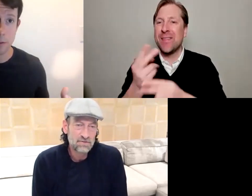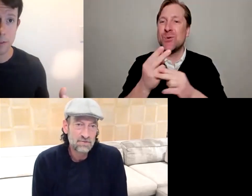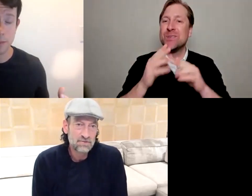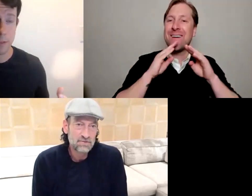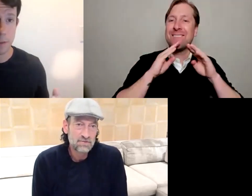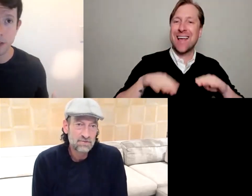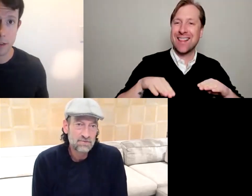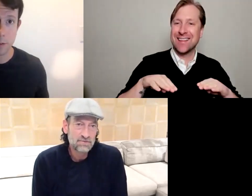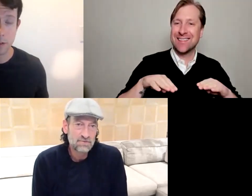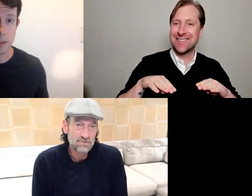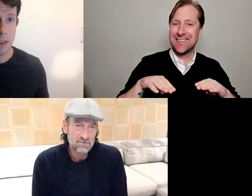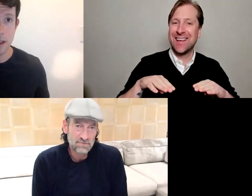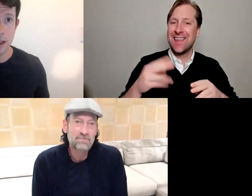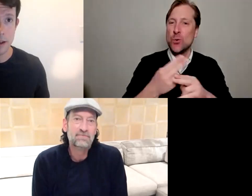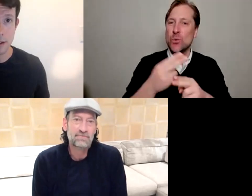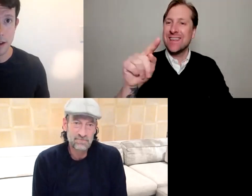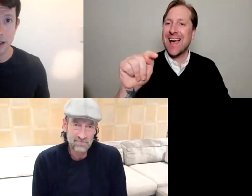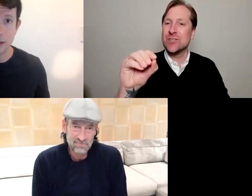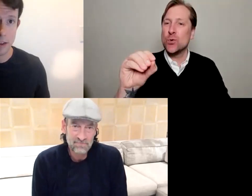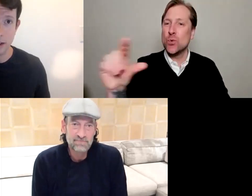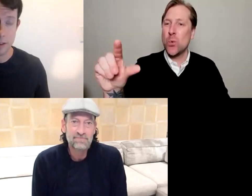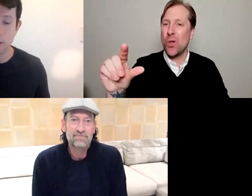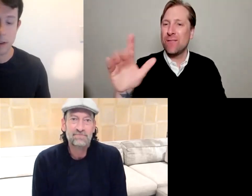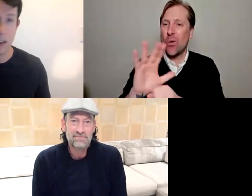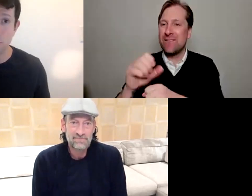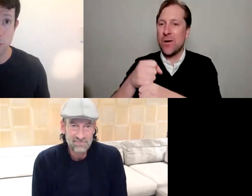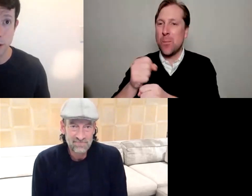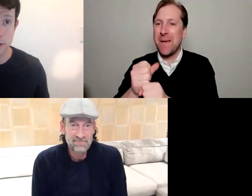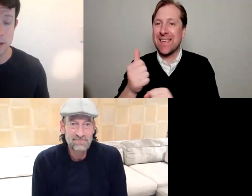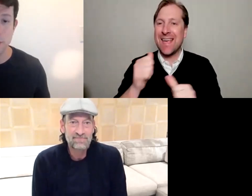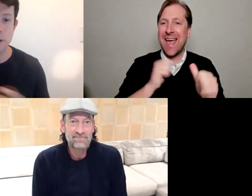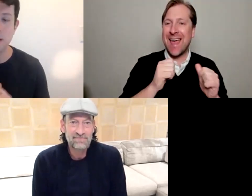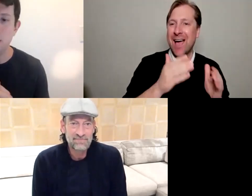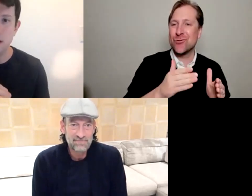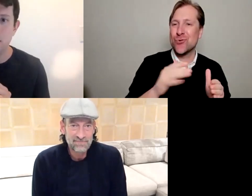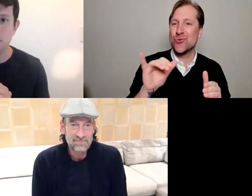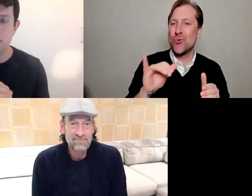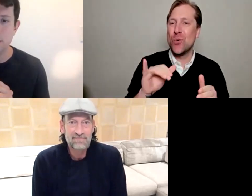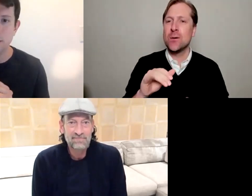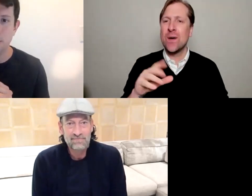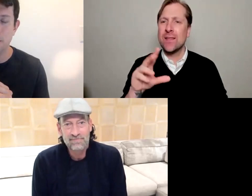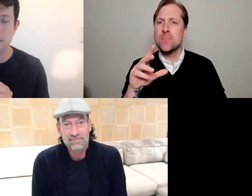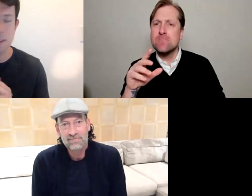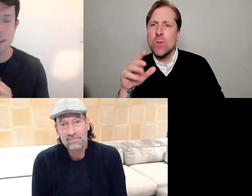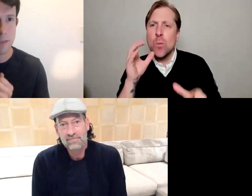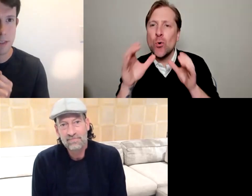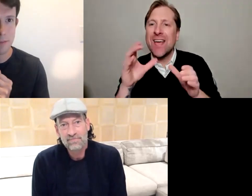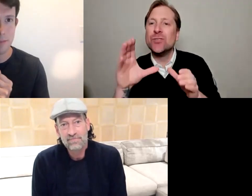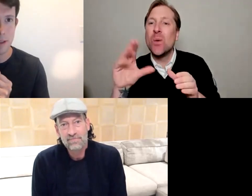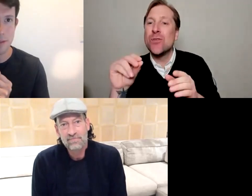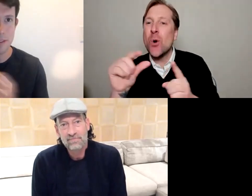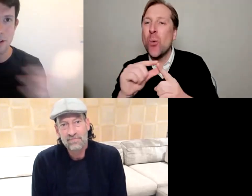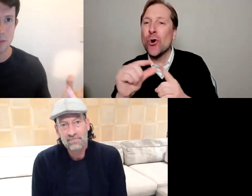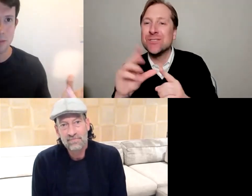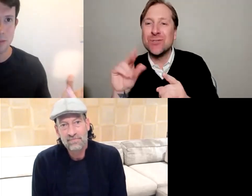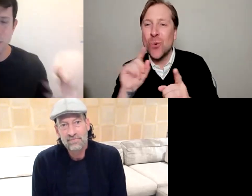as both a filmmaking tool and an act and something in an actor's toolbox. And I'm wondering if that's something